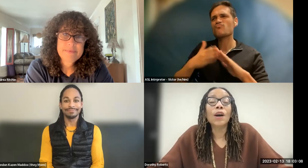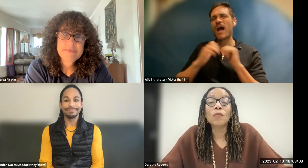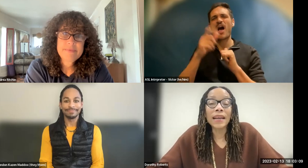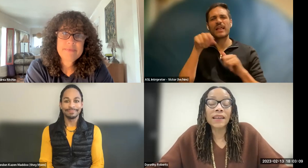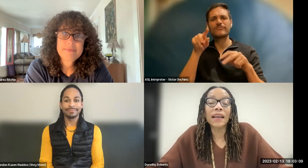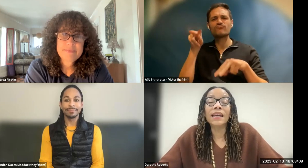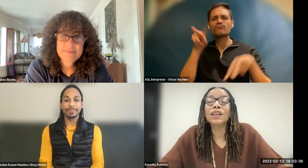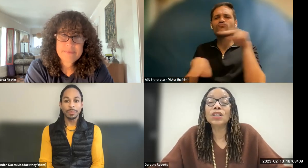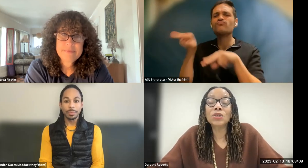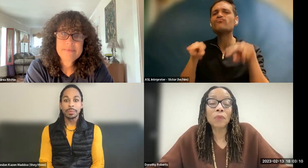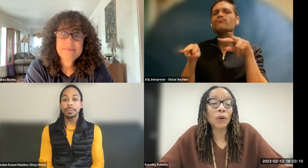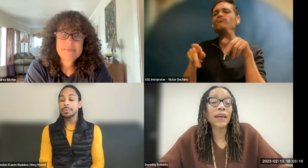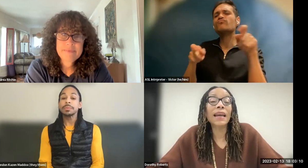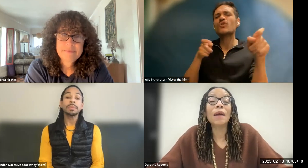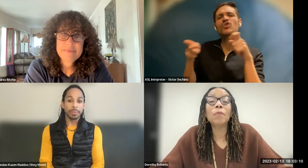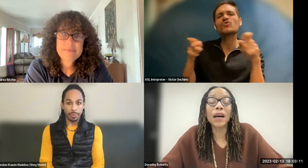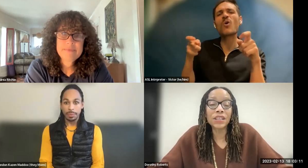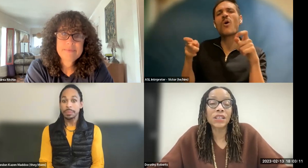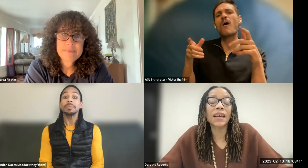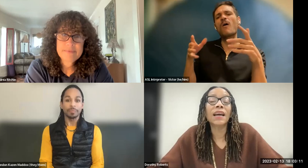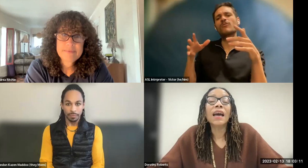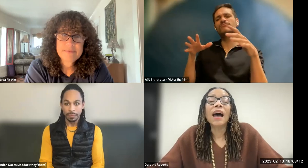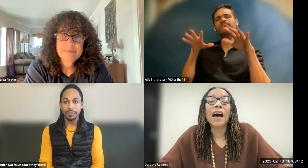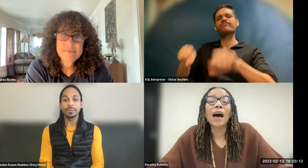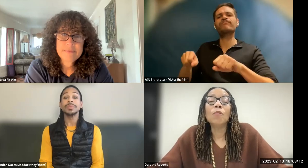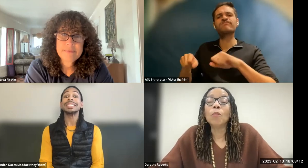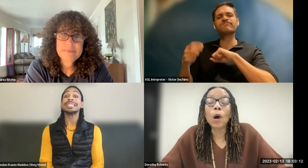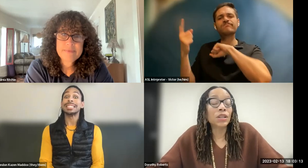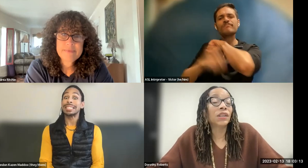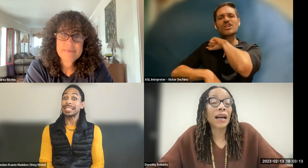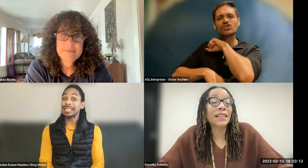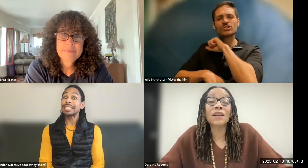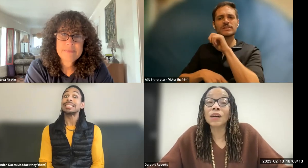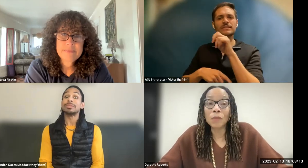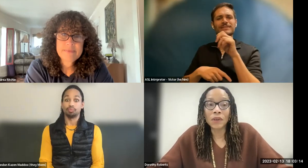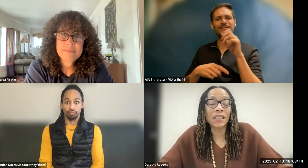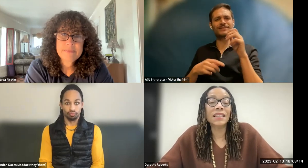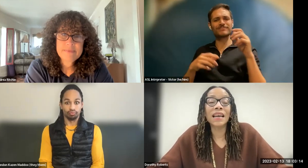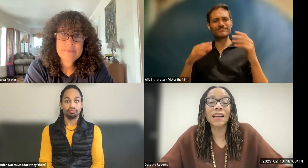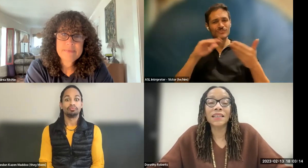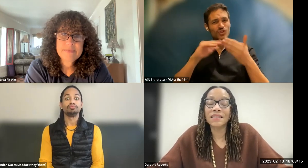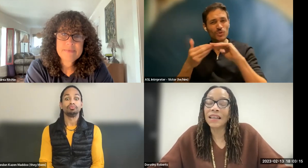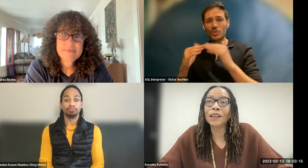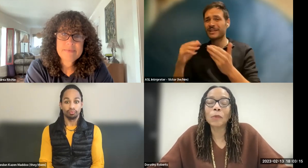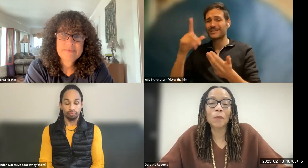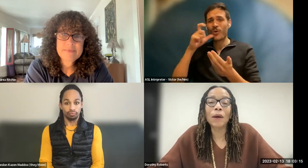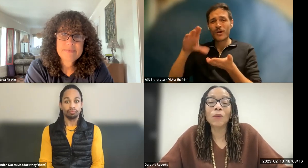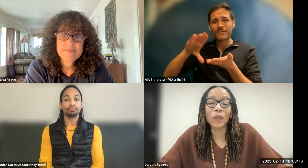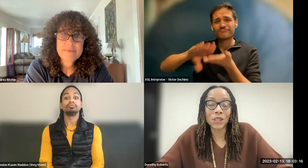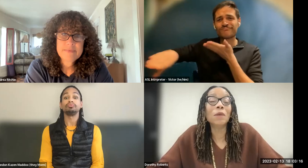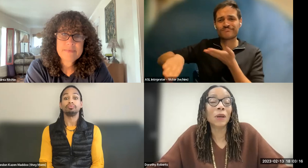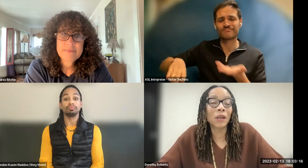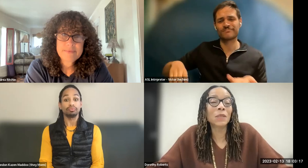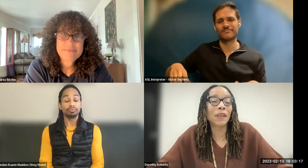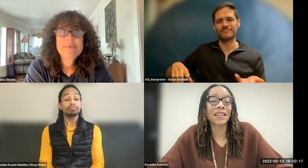surveilling, regulating, controlling, and punishing marginalized communities. And I'll say a little bit about